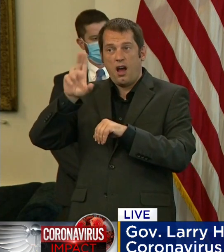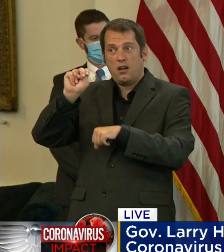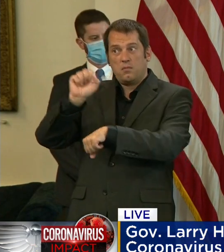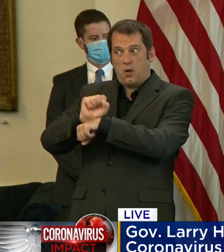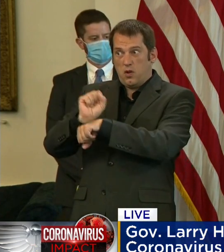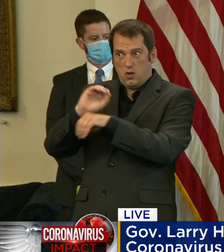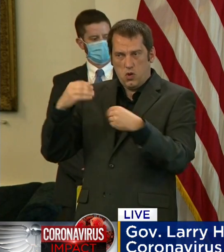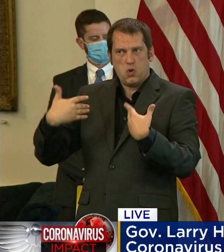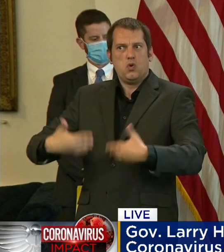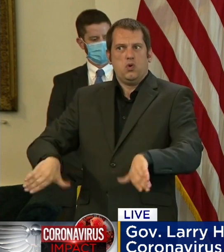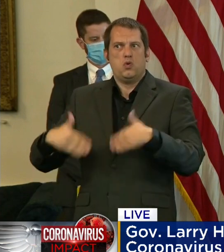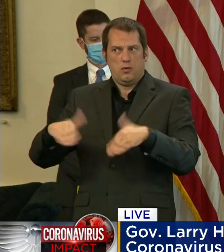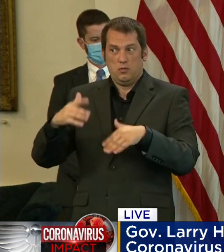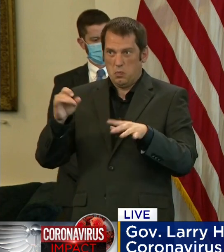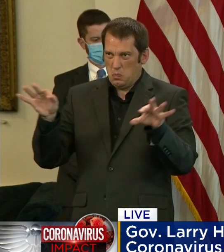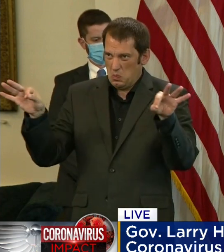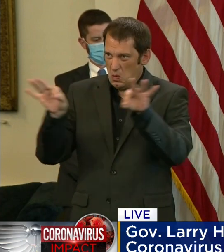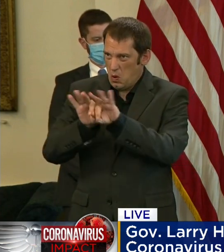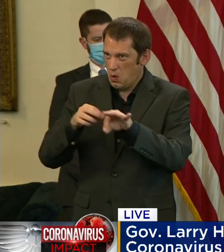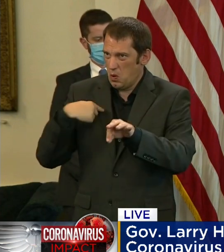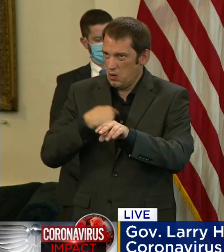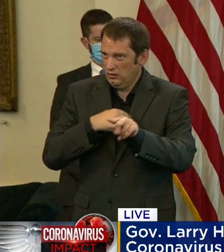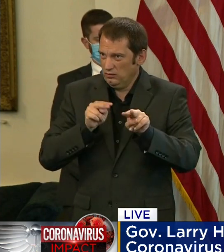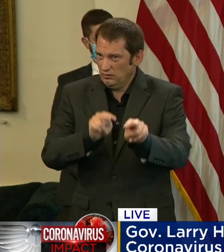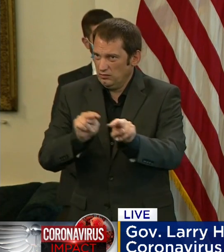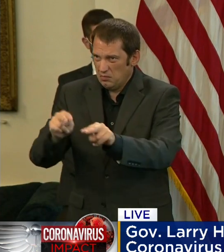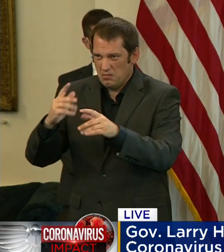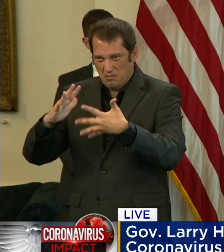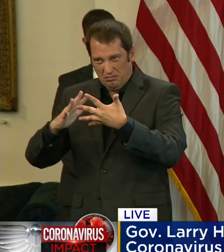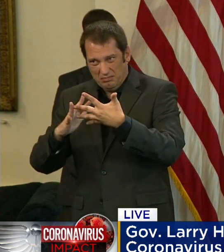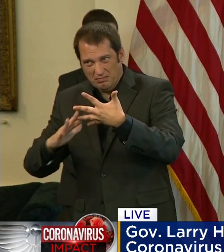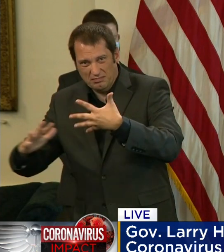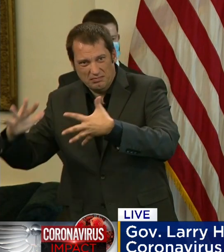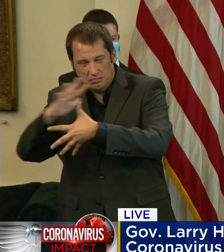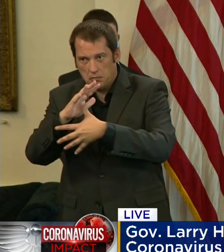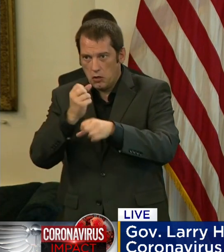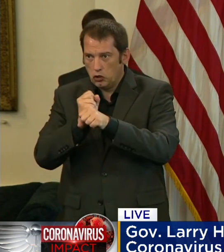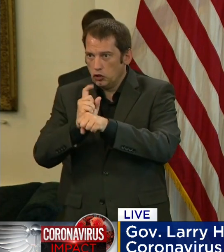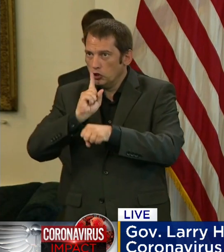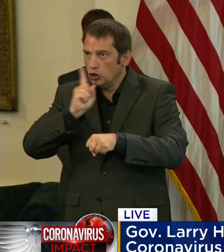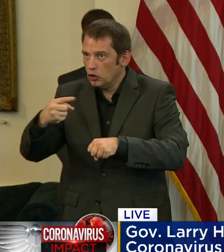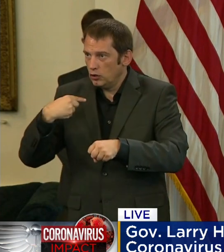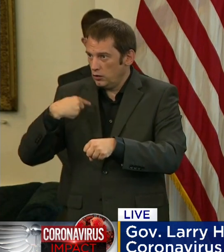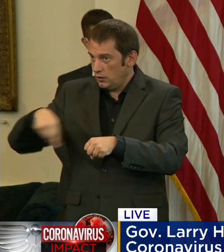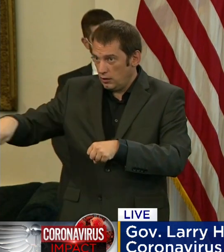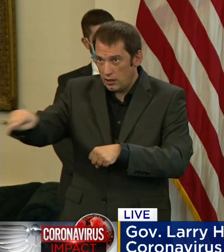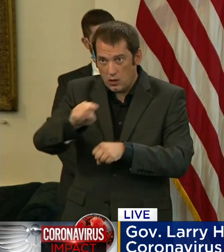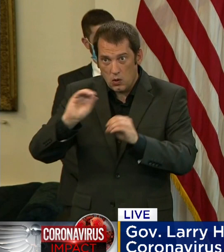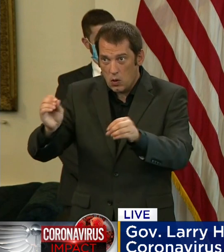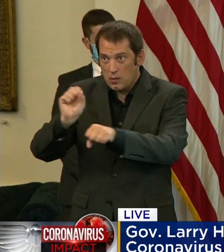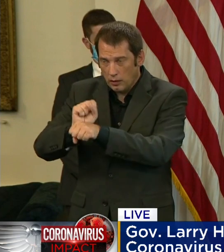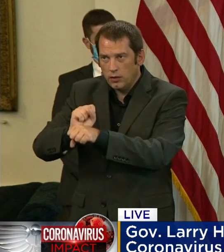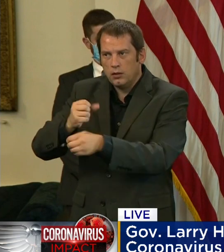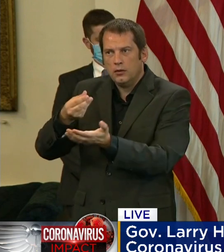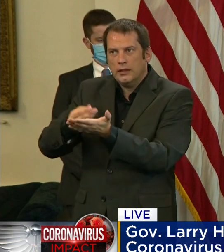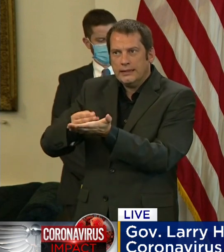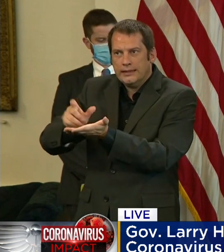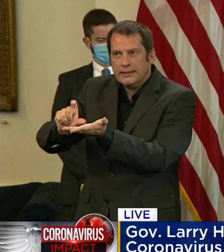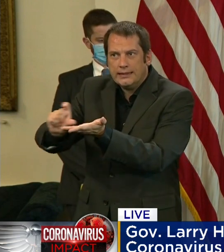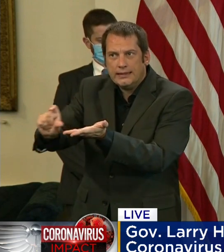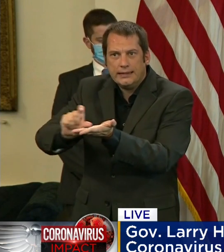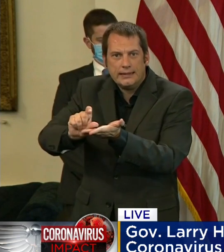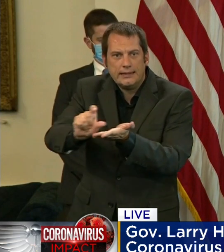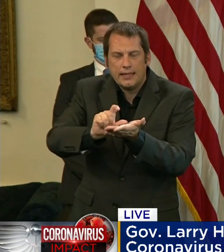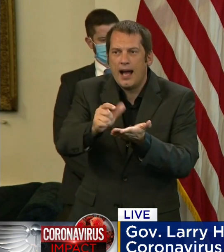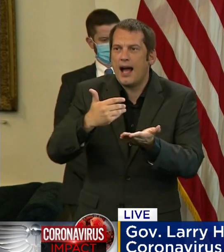have also been committed to maintaining program integrity to ensure that both taxpayers and claimants are protected during these